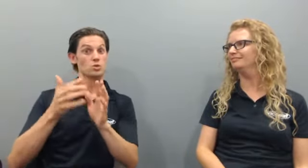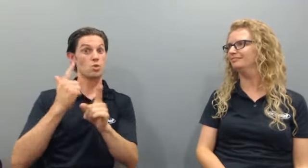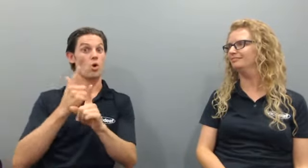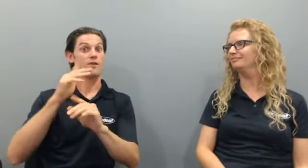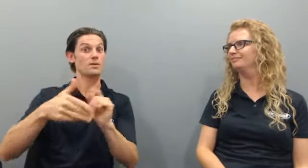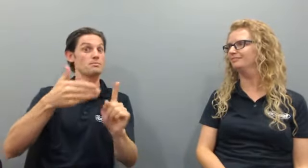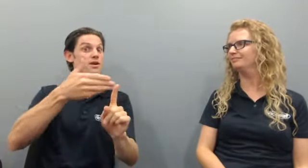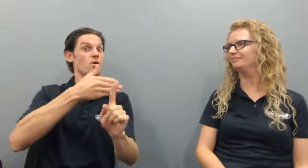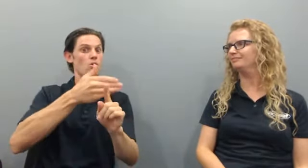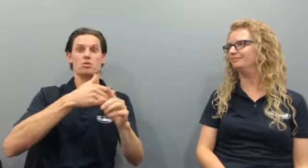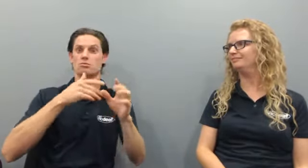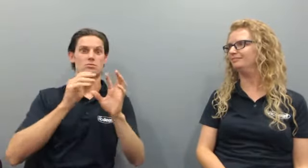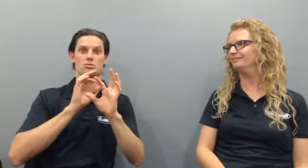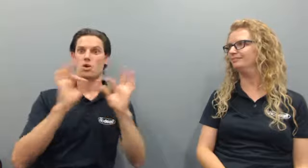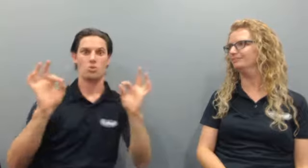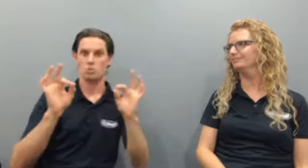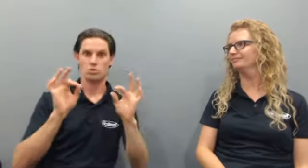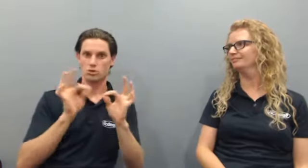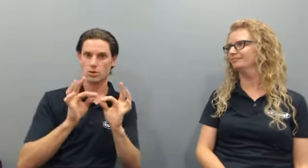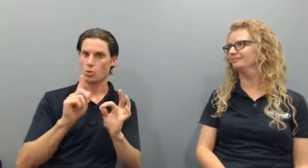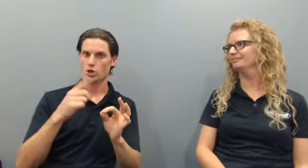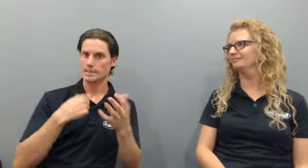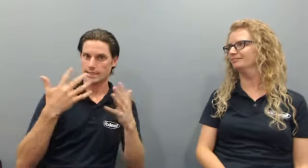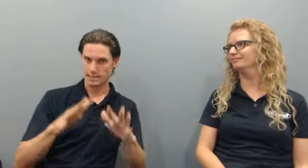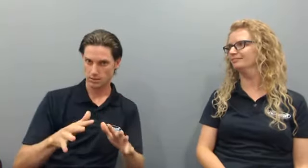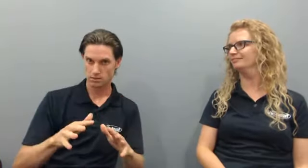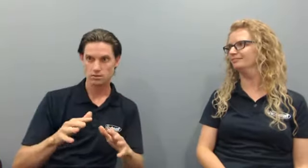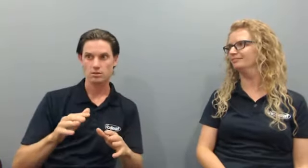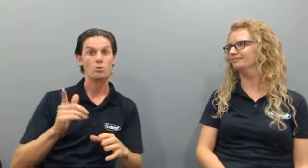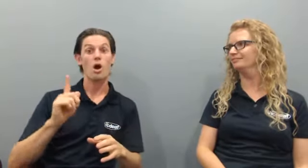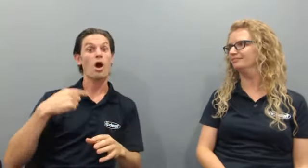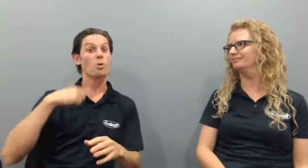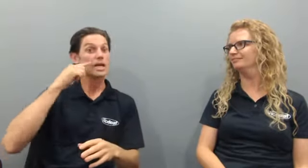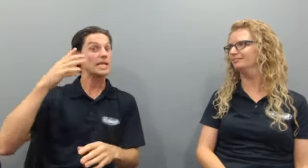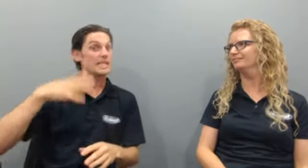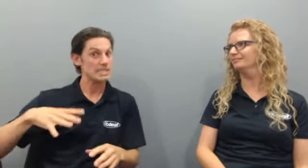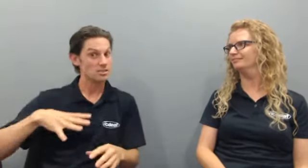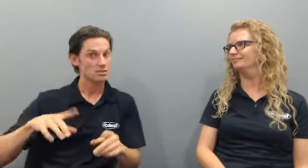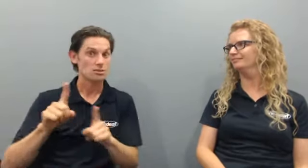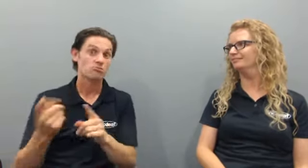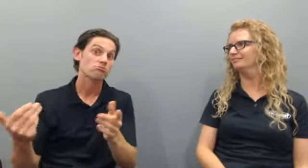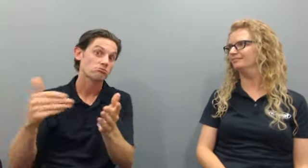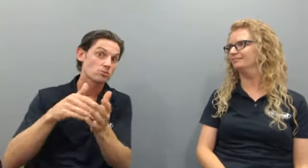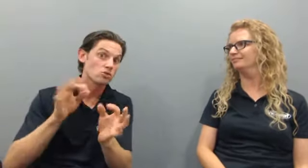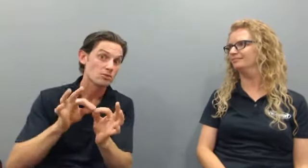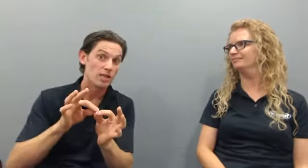to, and I can book all my flights and I can do everything clearly. In the past, you might